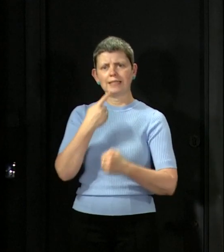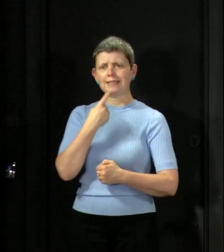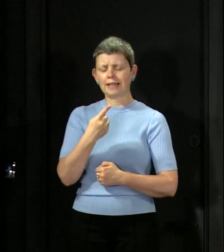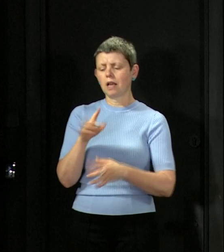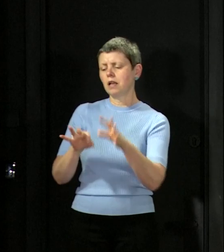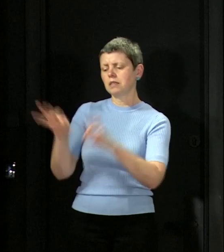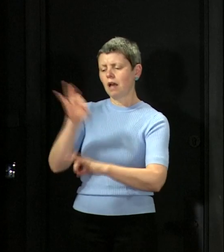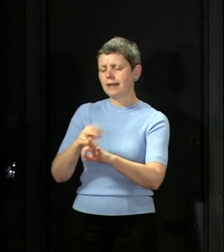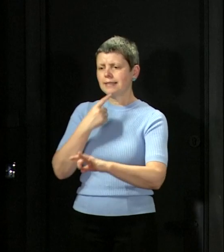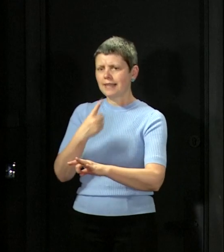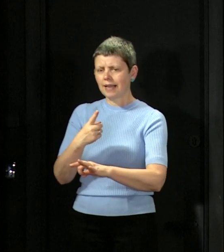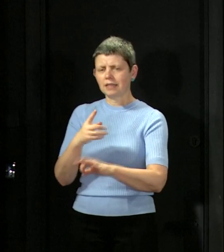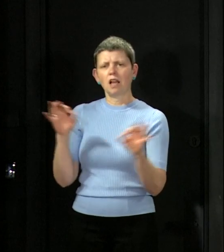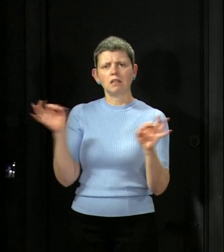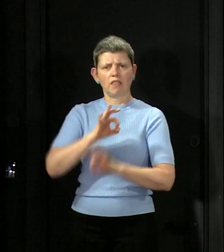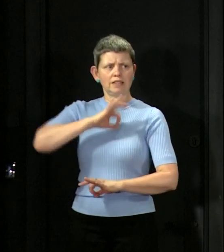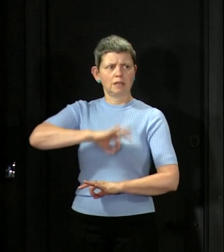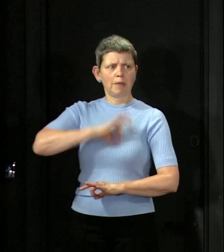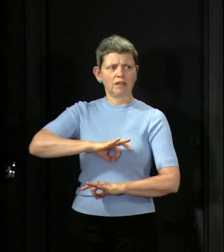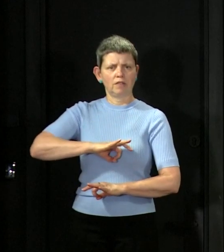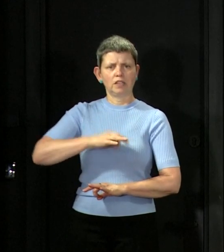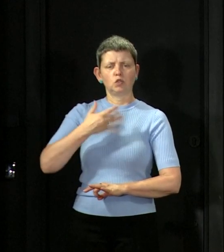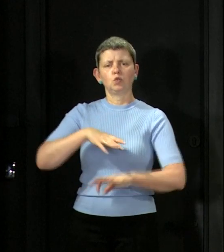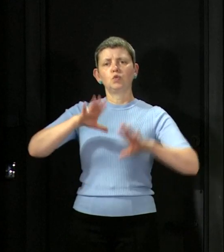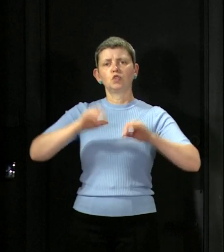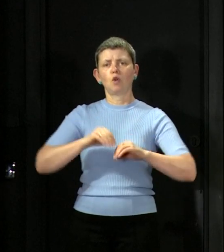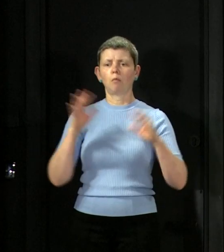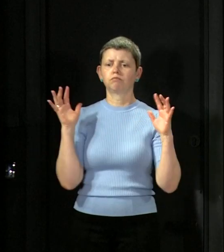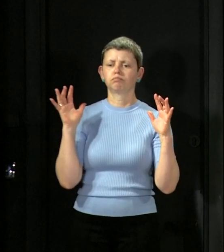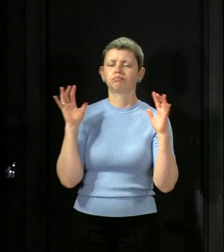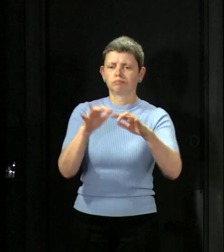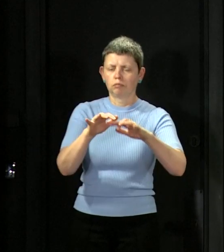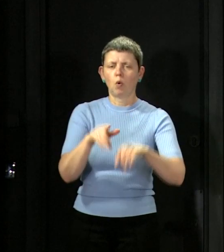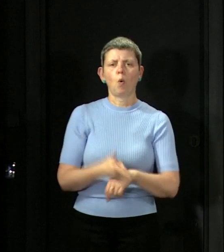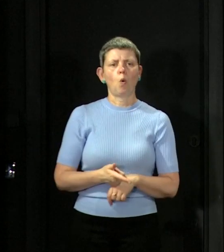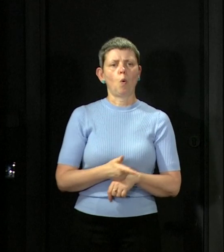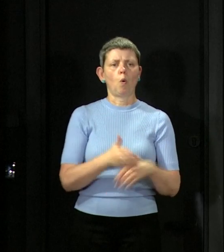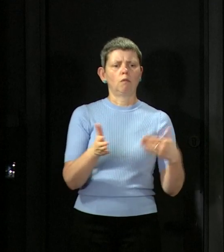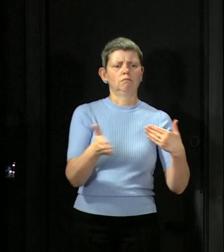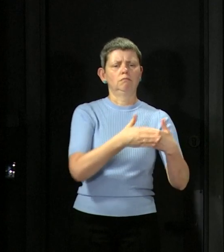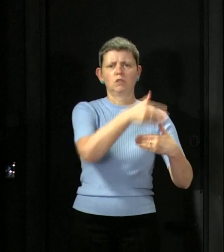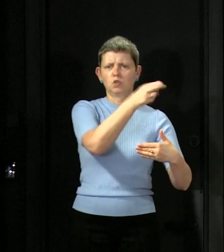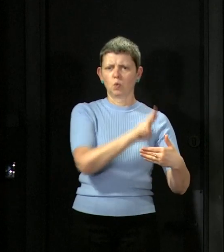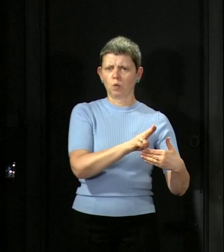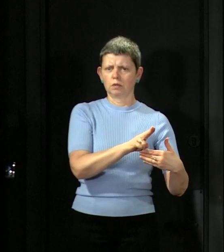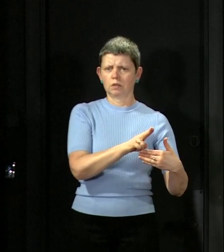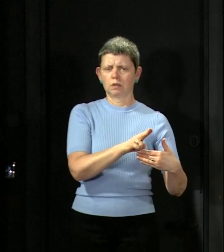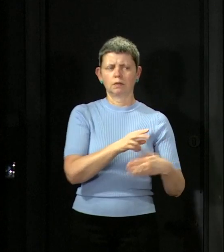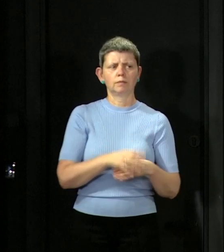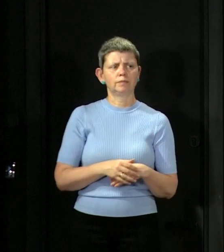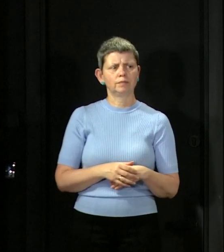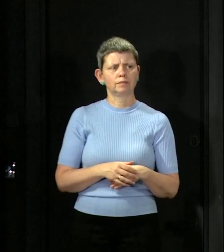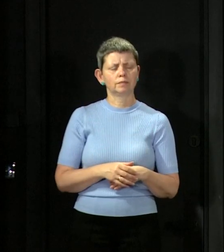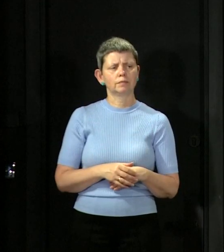there's nothing to be gained at this point with stopping large gatherings or closing schools." He went on to say his wife was going to Stereophonics. And